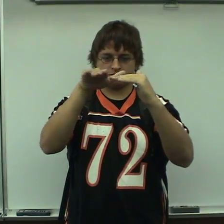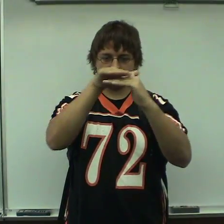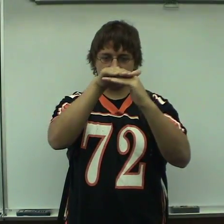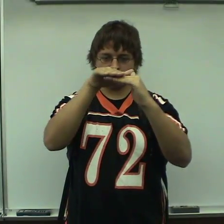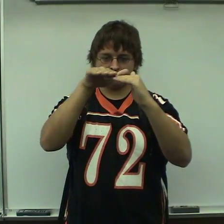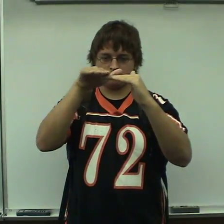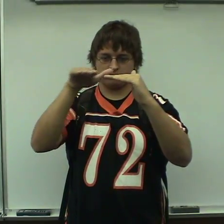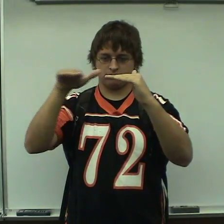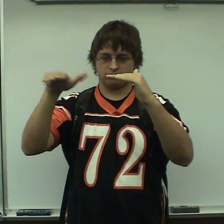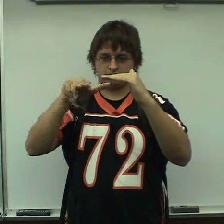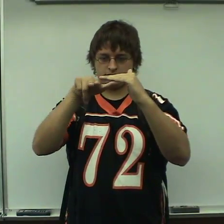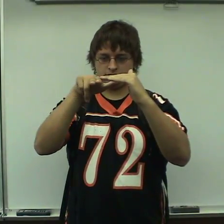Okay.